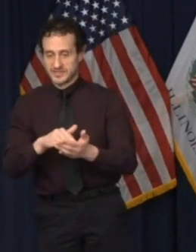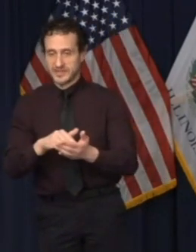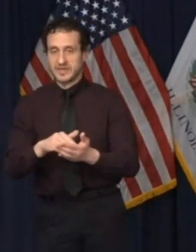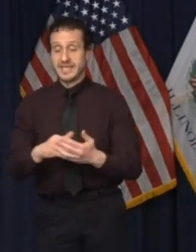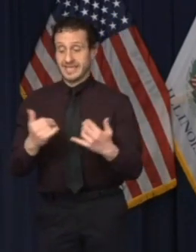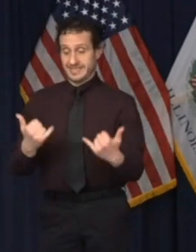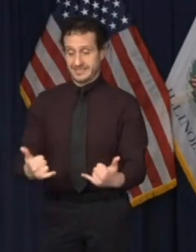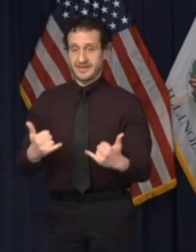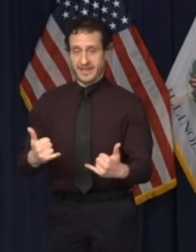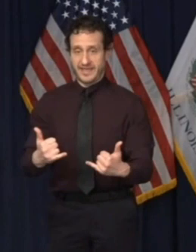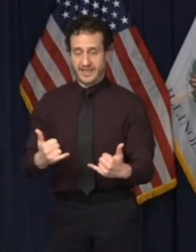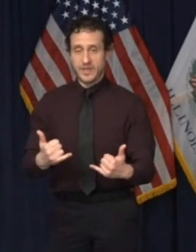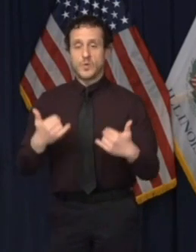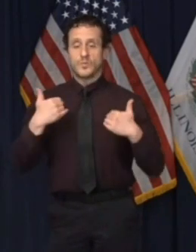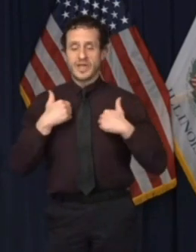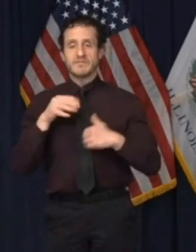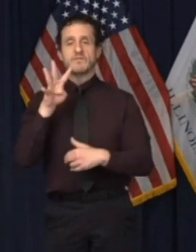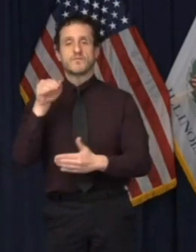to today. Of the